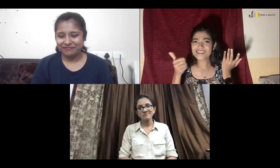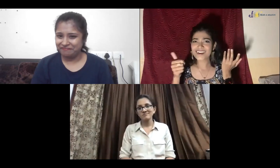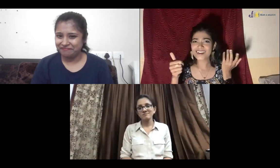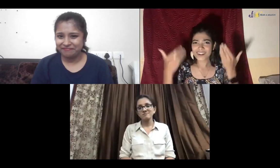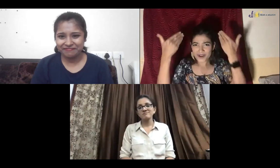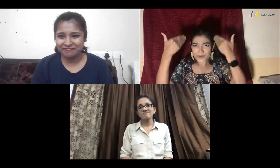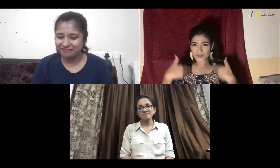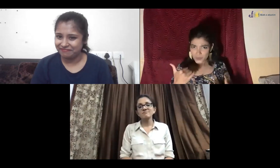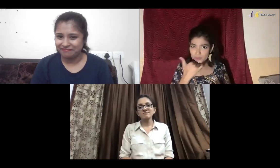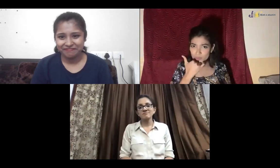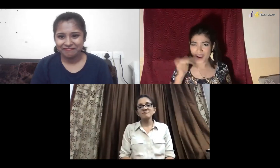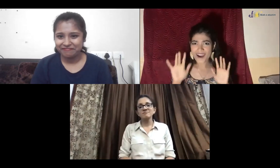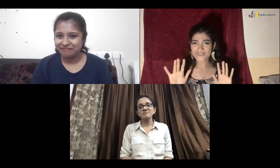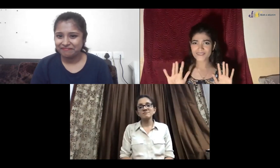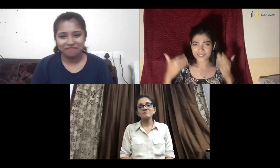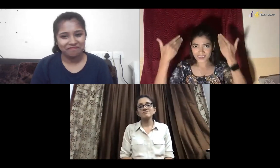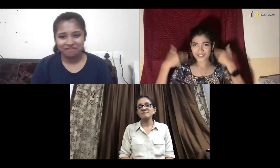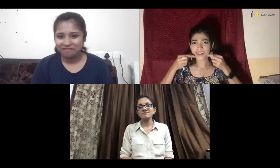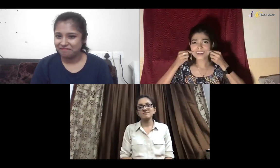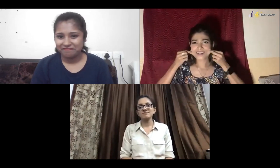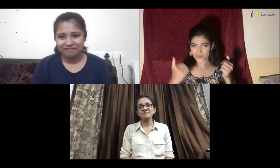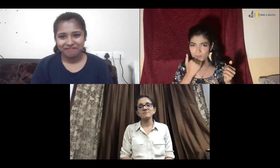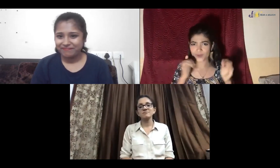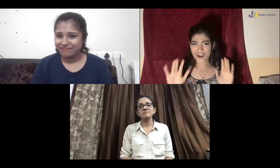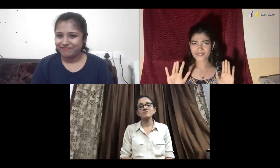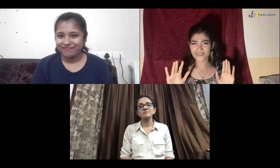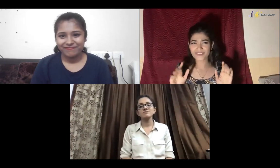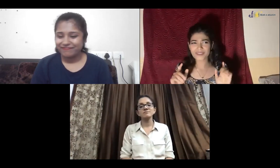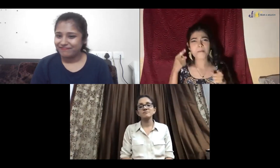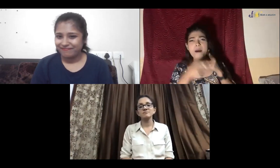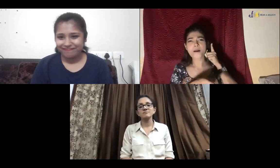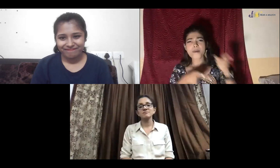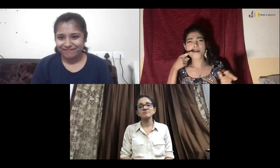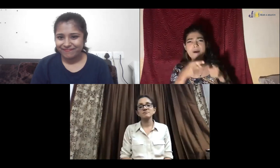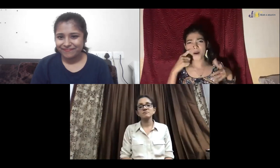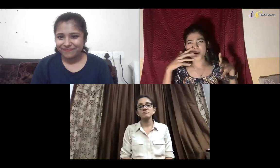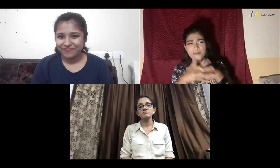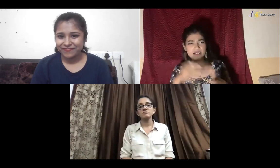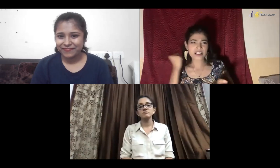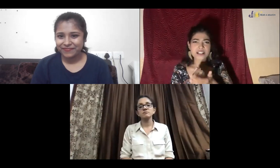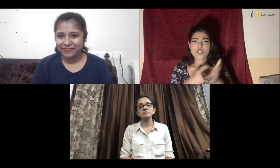So why we aren't allowed to go in temple or in kitchen?